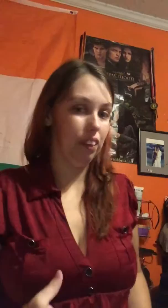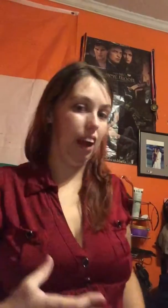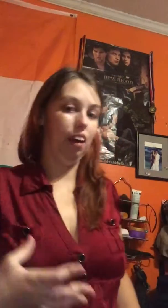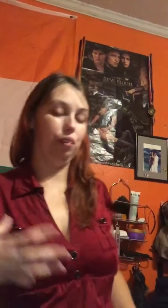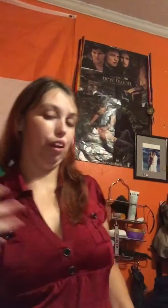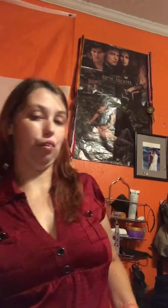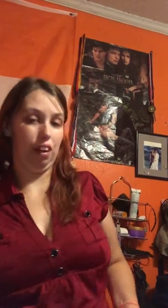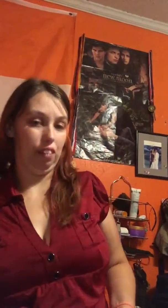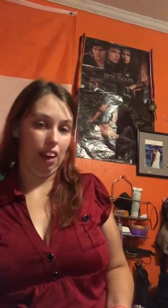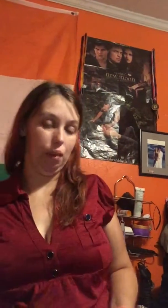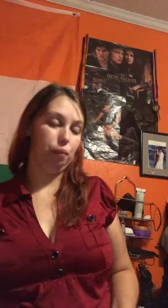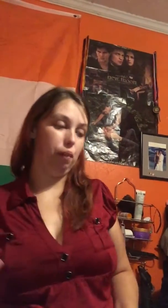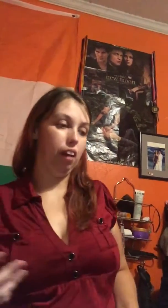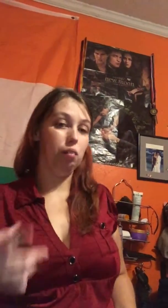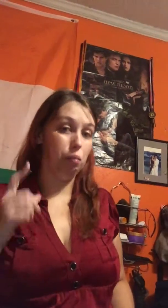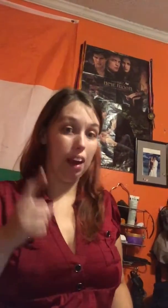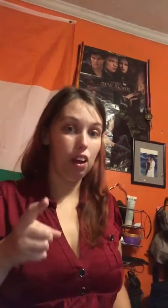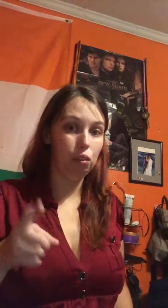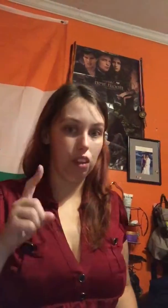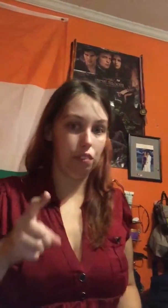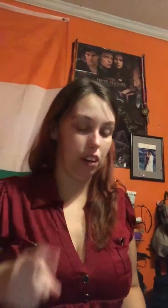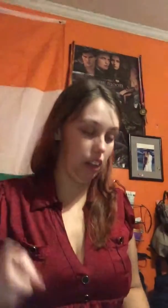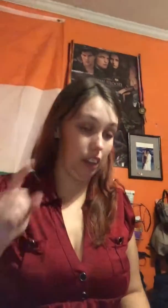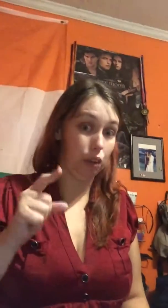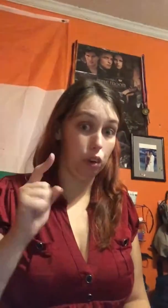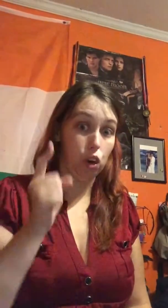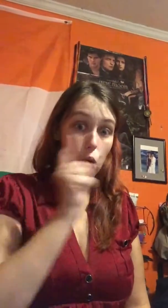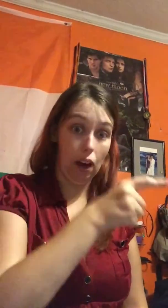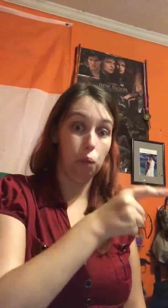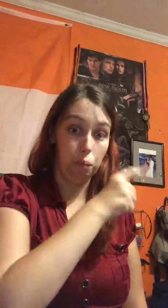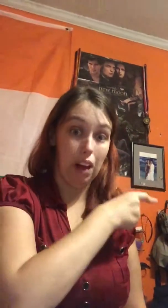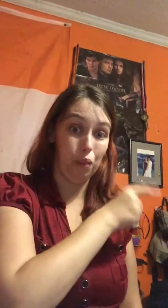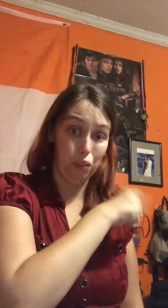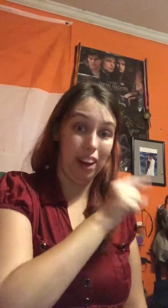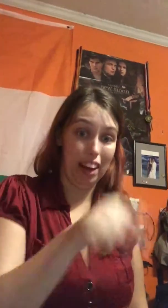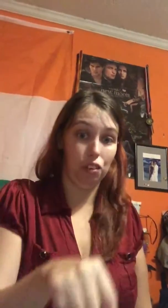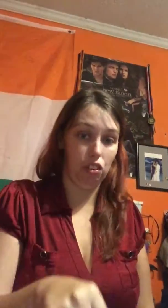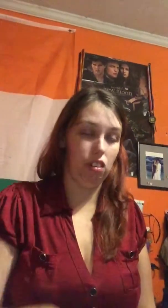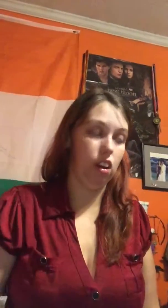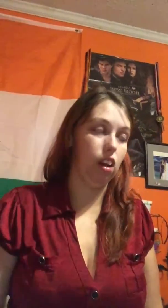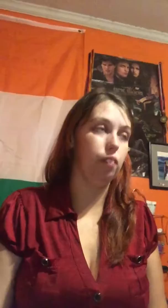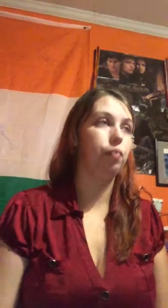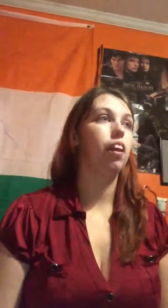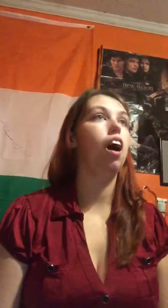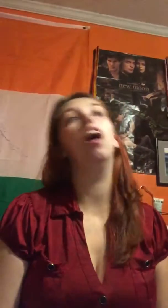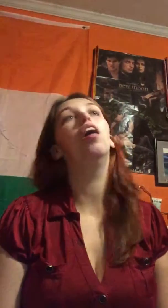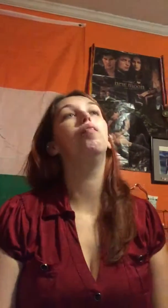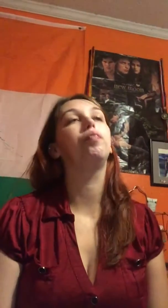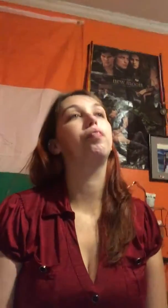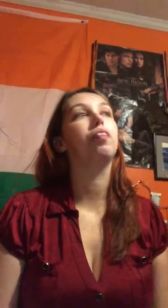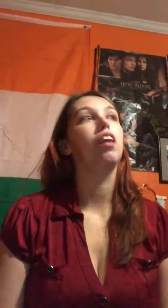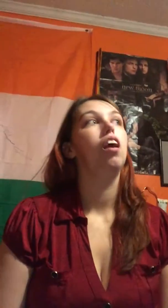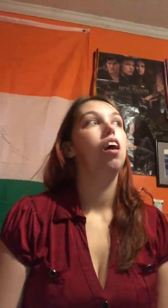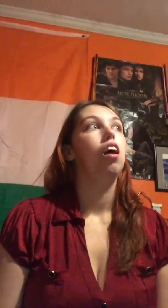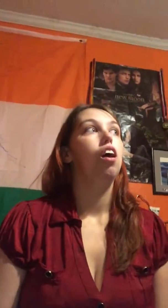Not really craving it. But mango, definitely. Like, I want to go out and buy one right now just to eat it. Um. Watermelon.